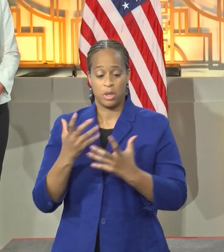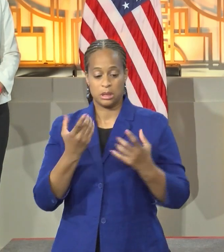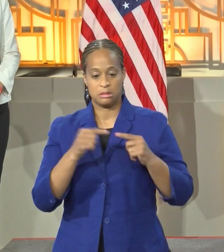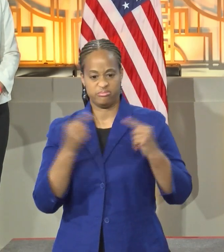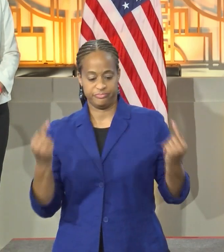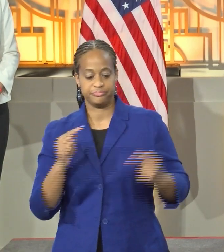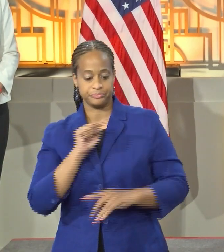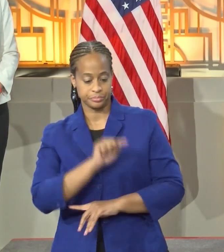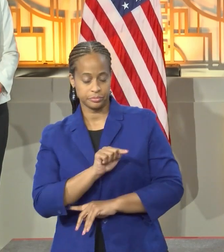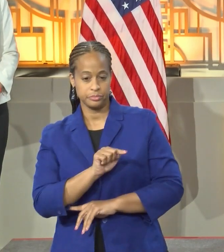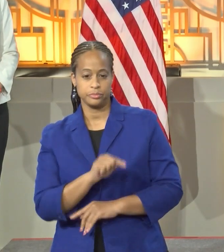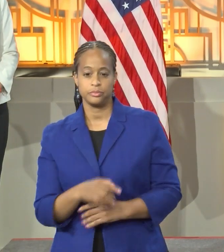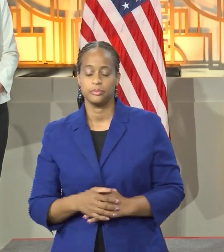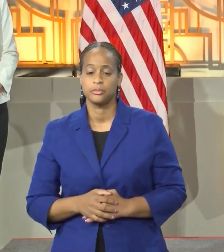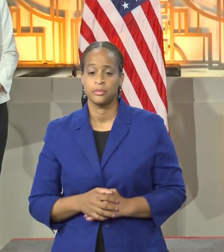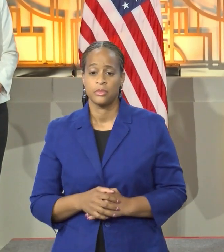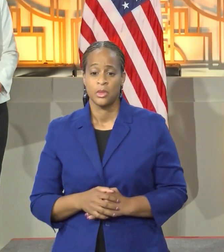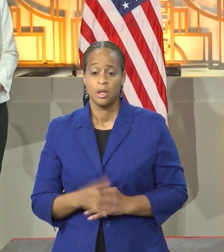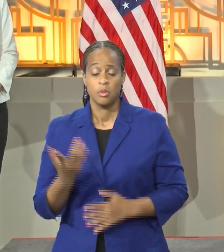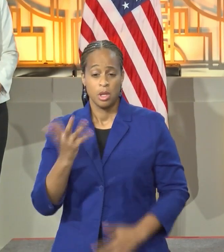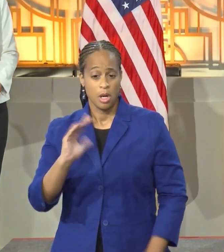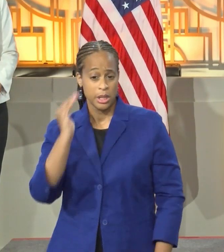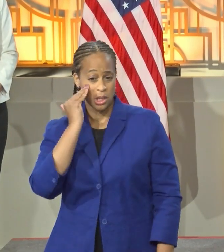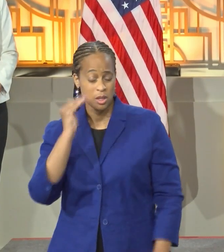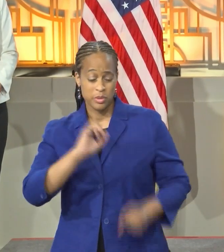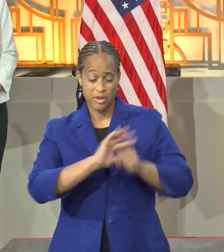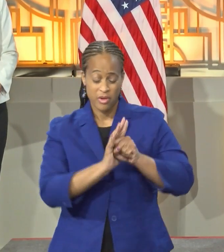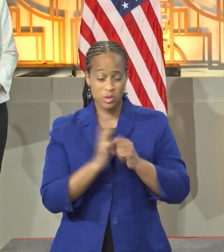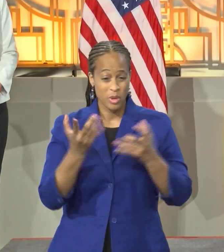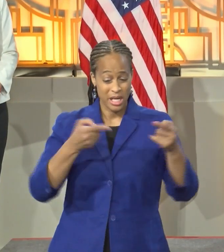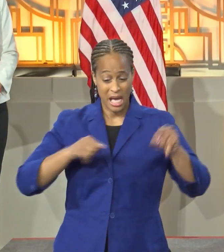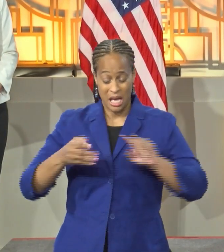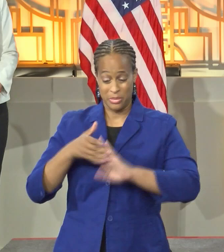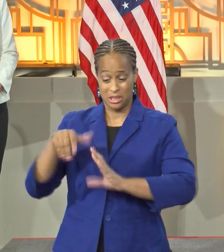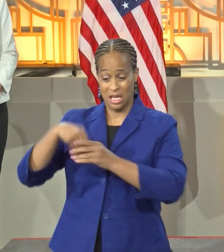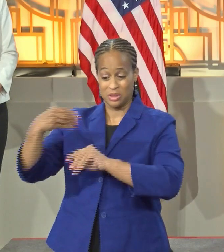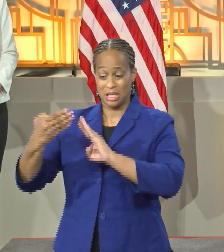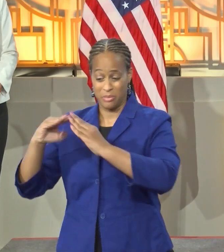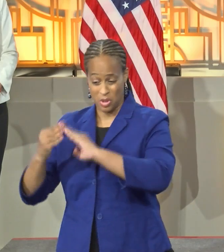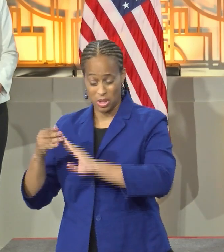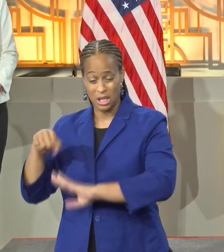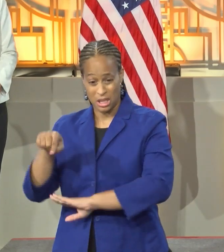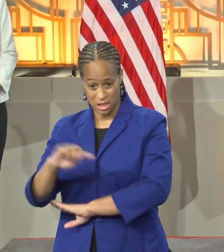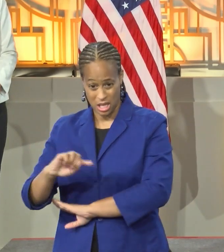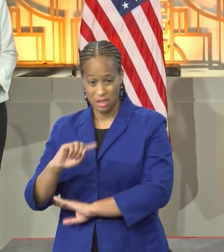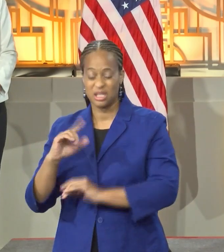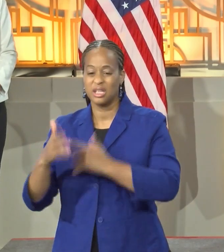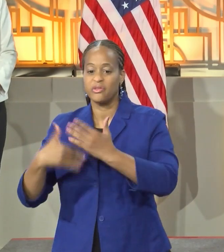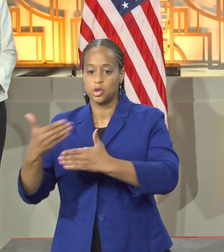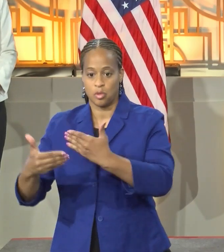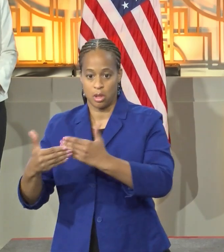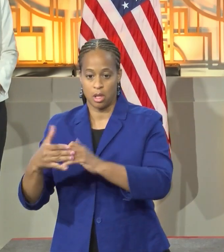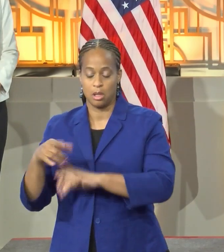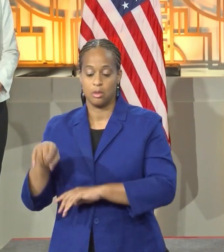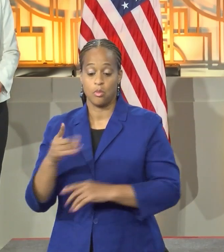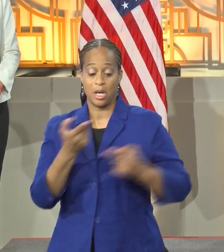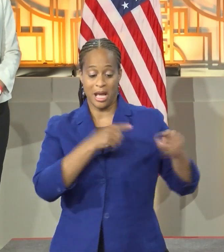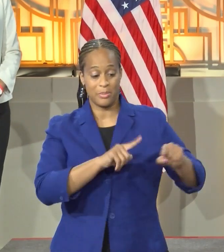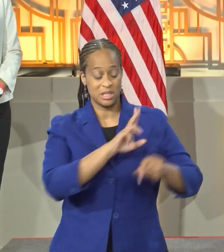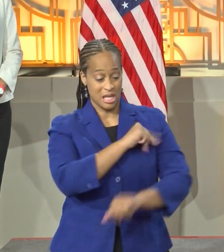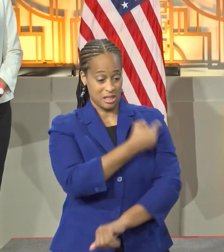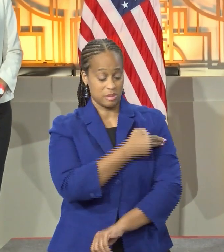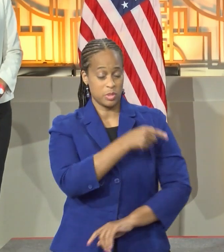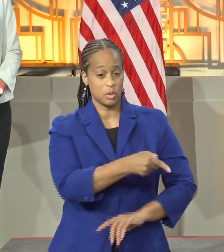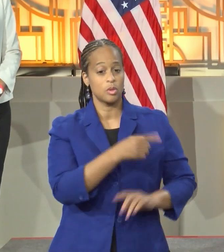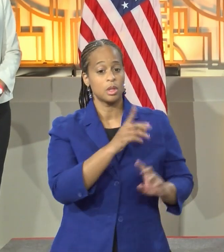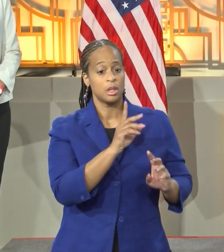hospitals. And as we know with this virus, what happens on the outside can be eventually, and what happens with the